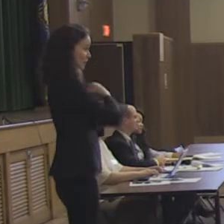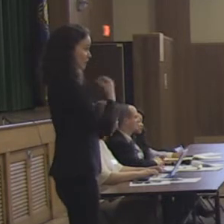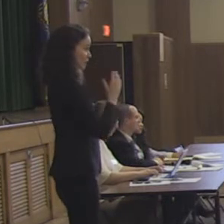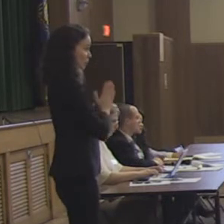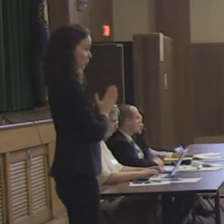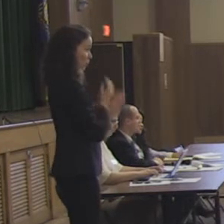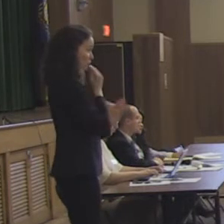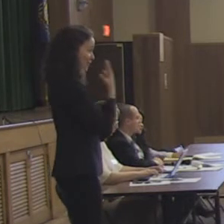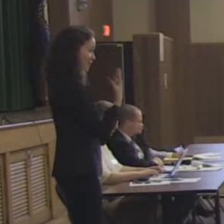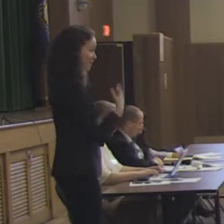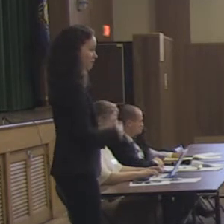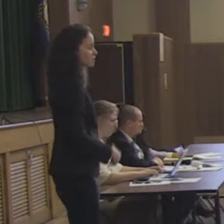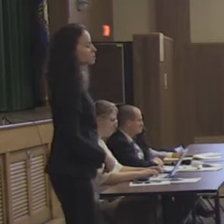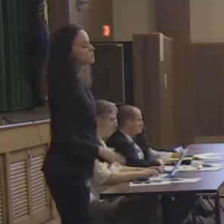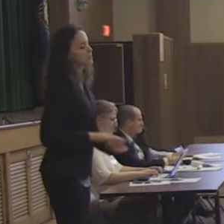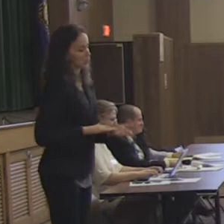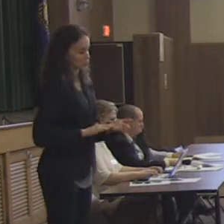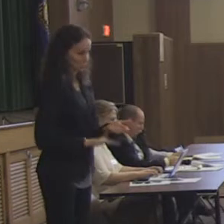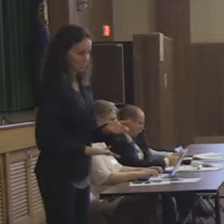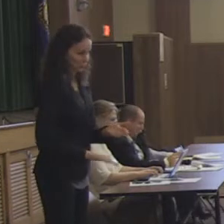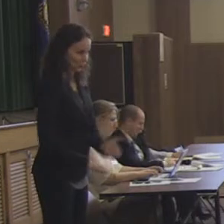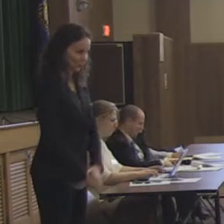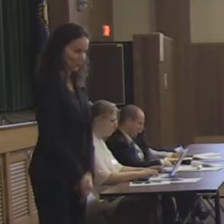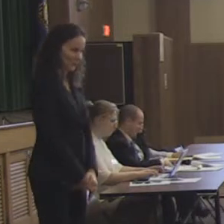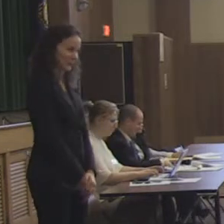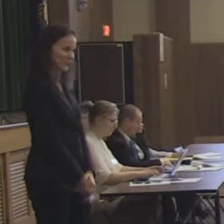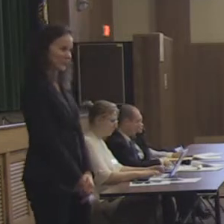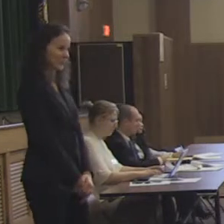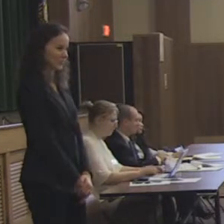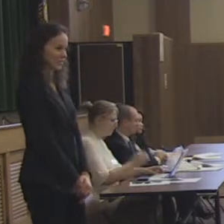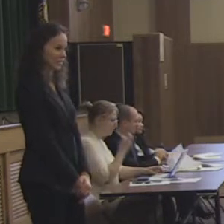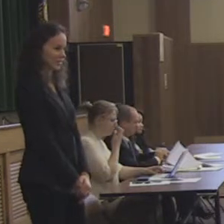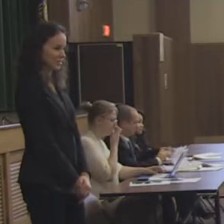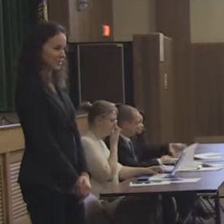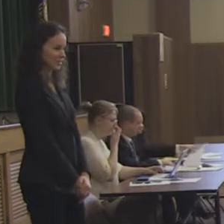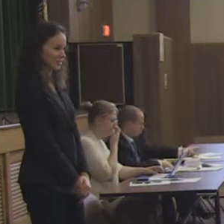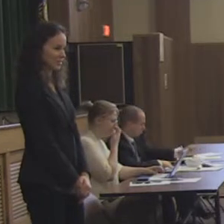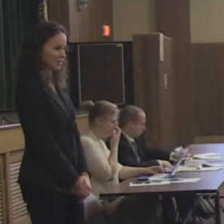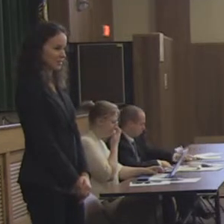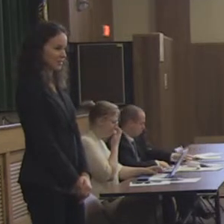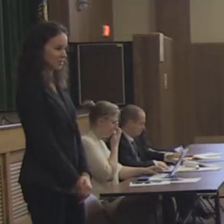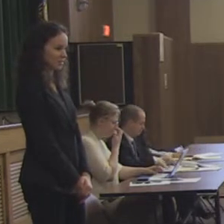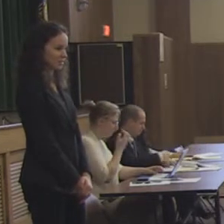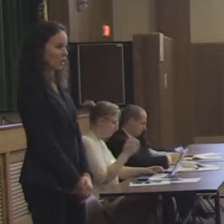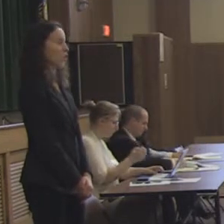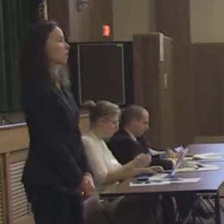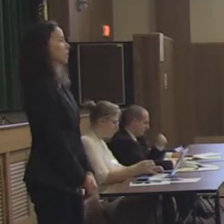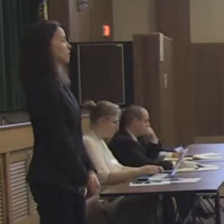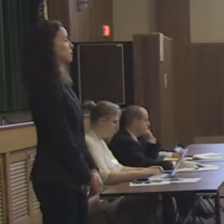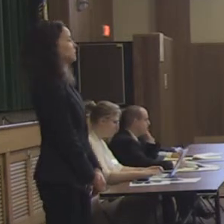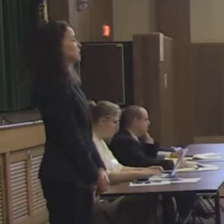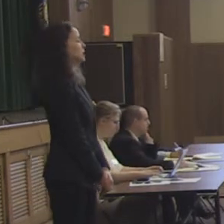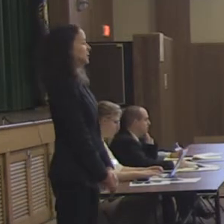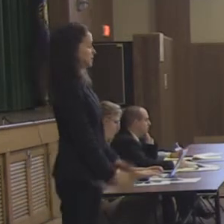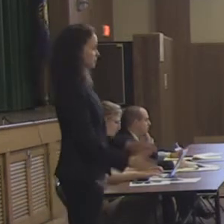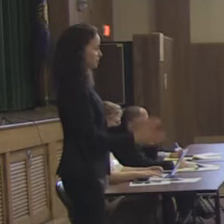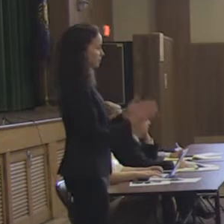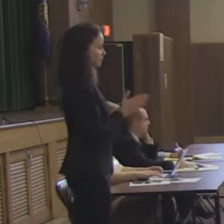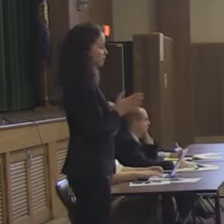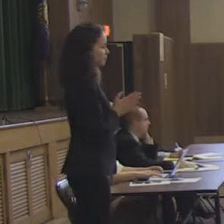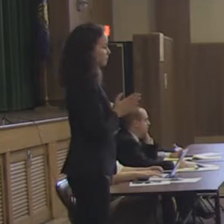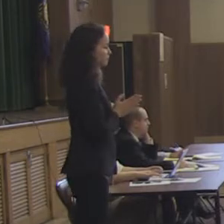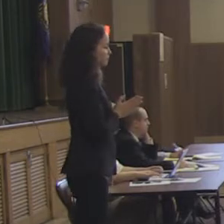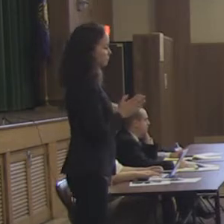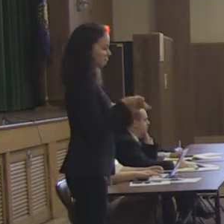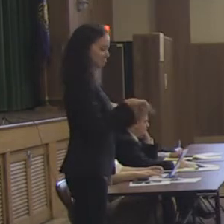We will excuse you. And we know your heart's in the right place, and certainly this